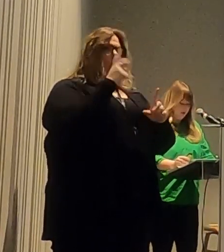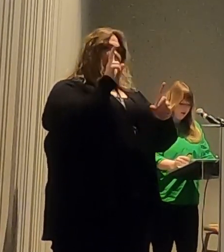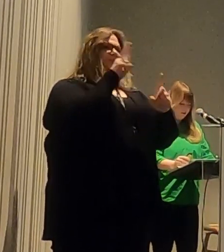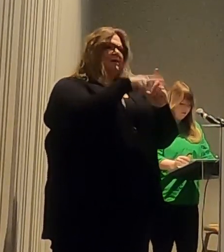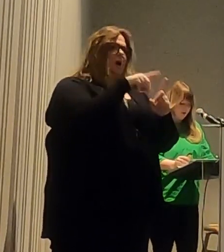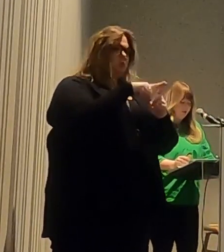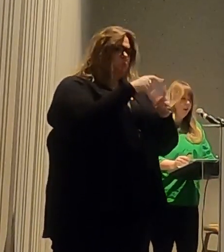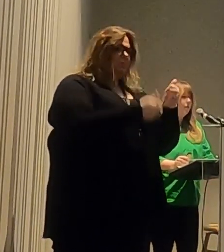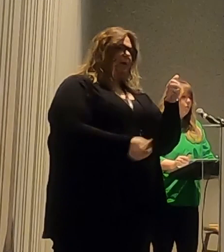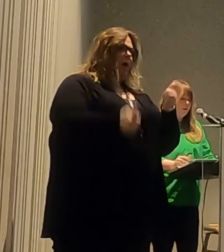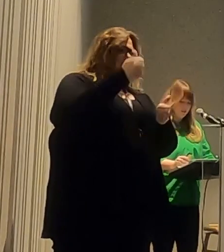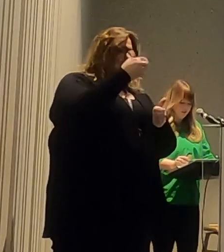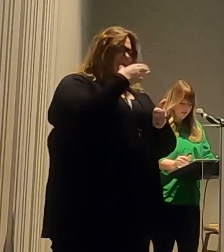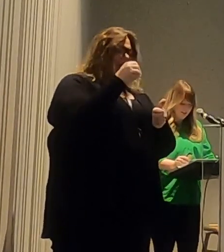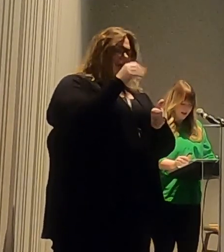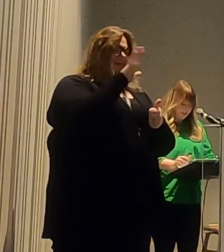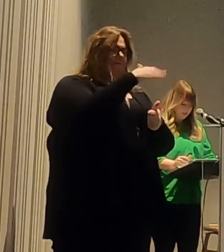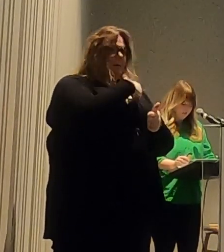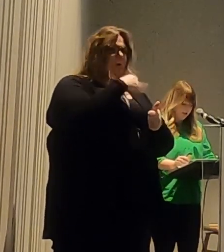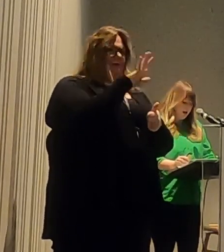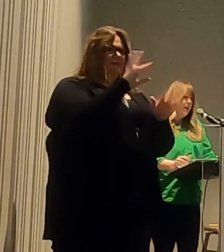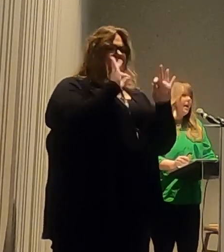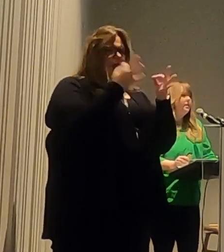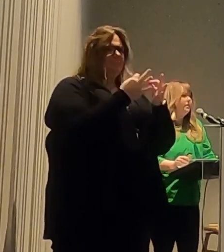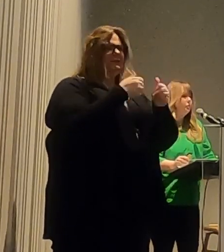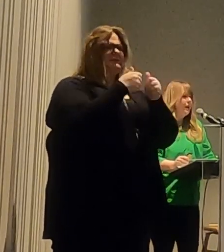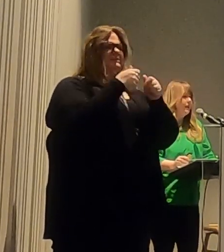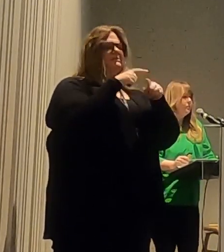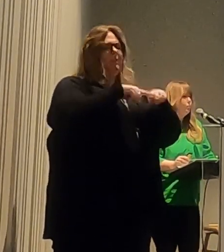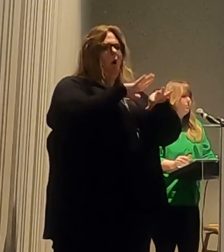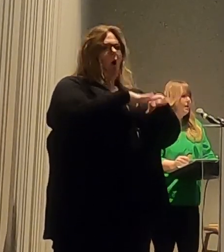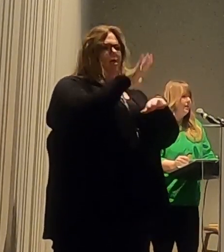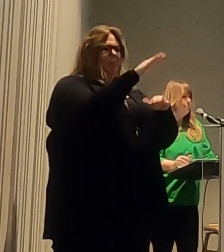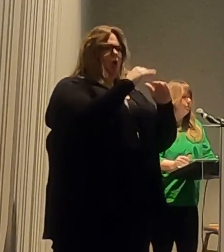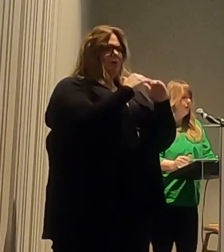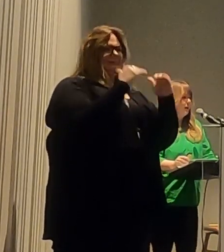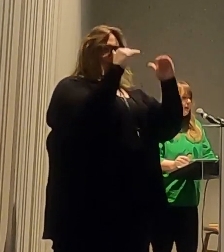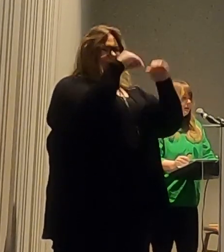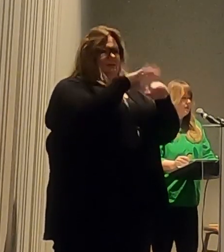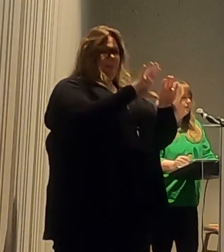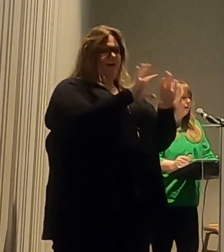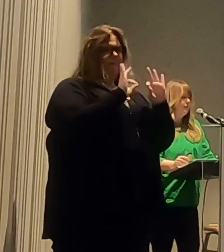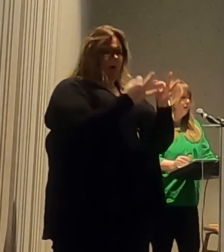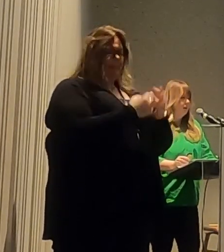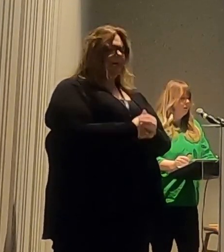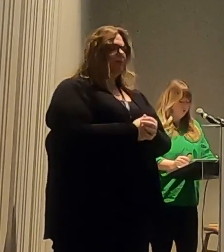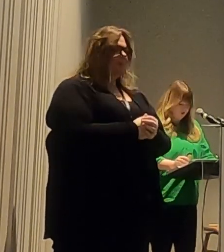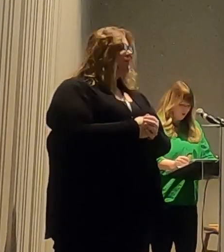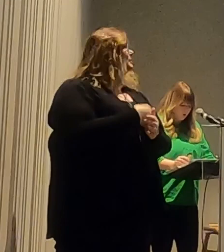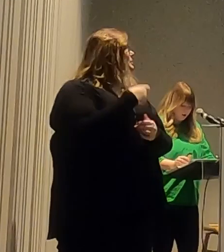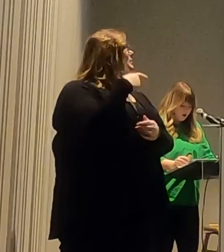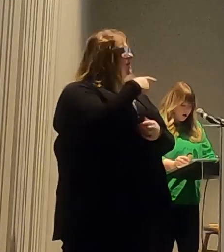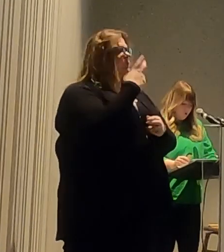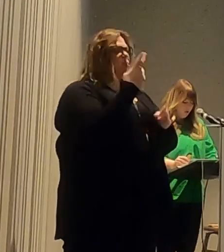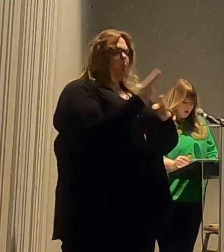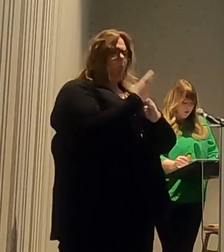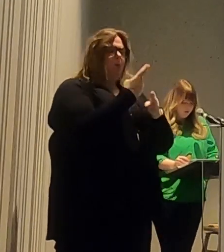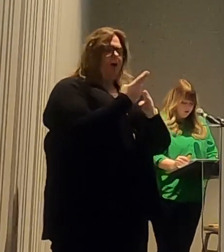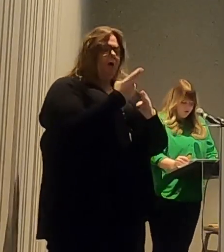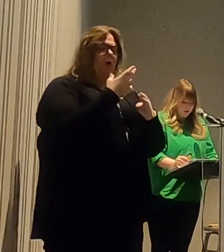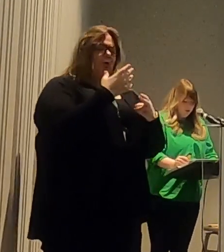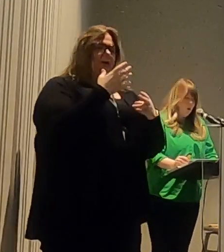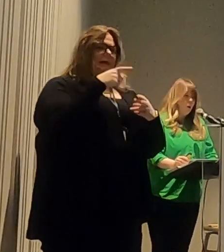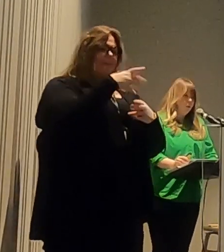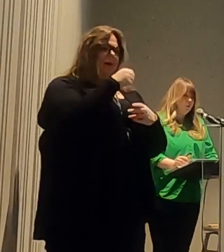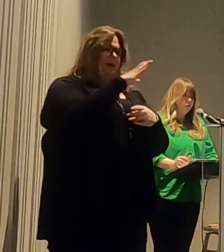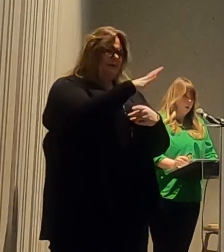of the imperial family according to their status. And these dragons worn by the emperor and his very close court were